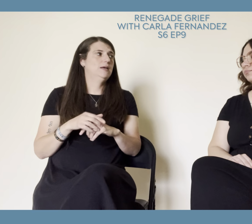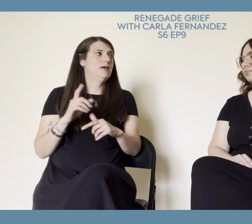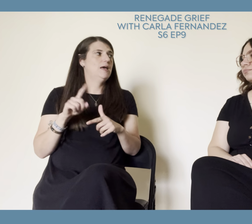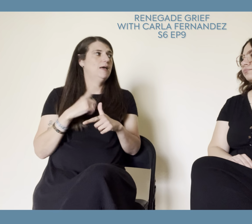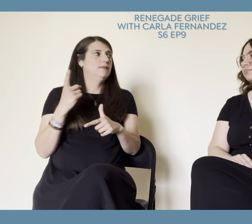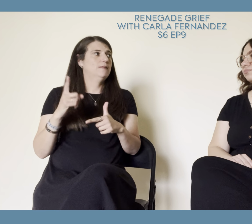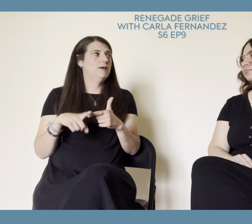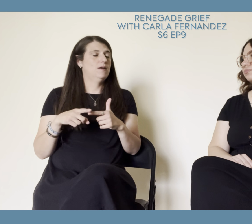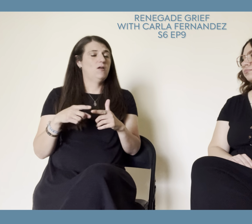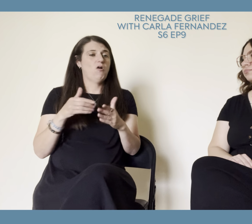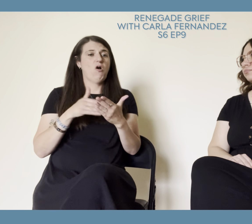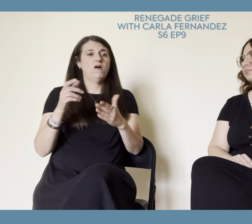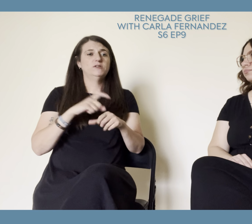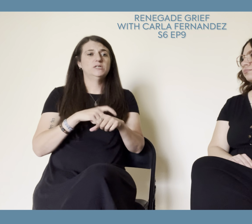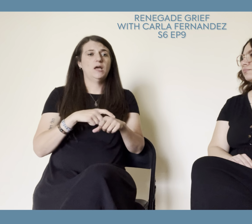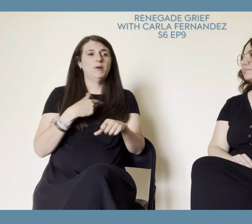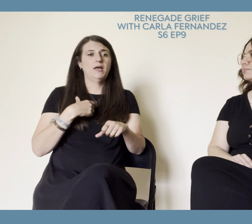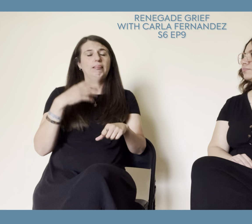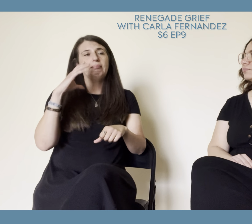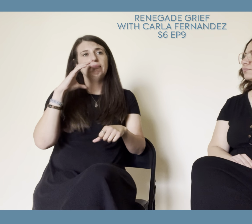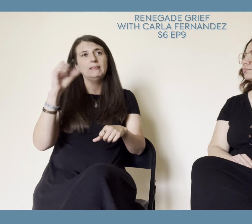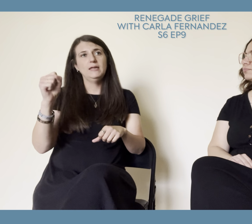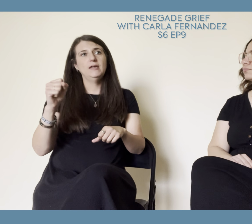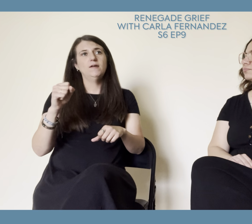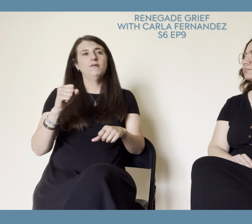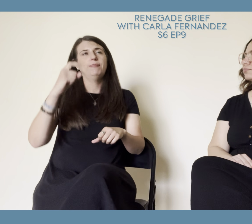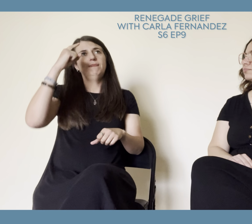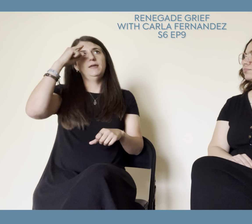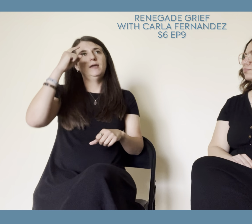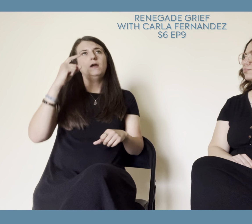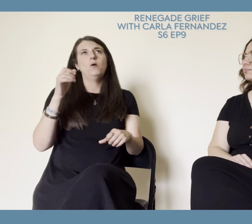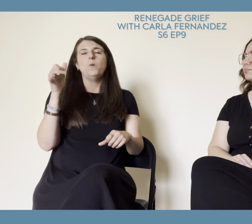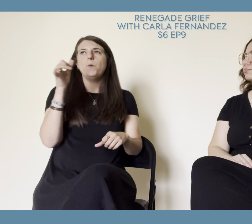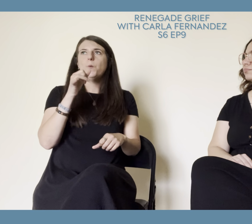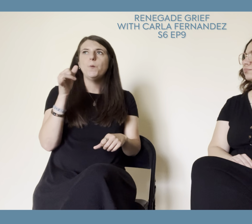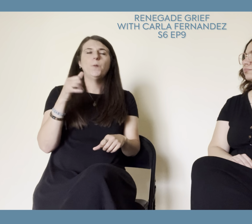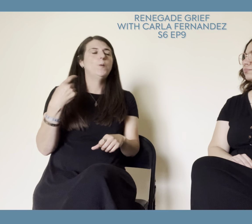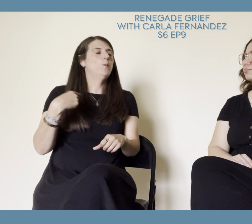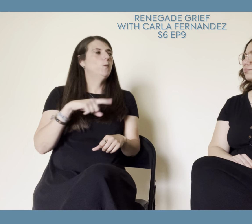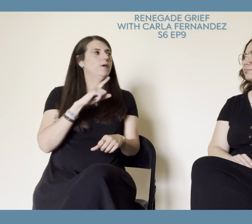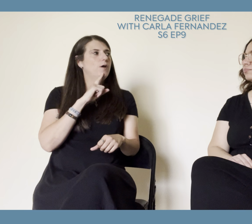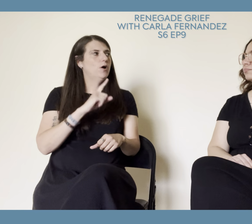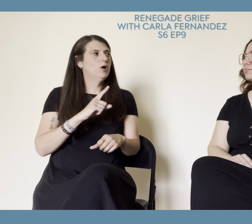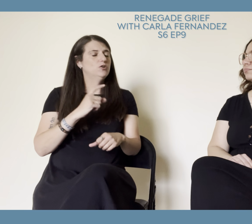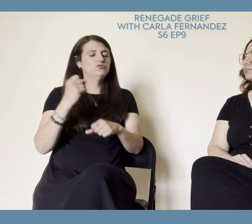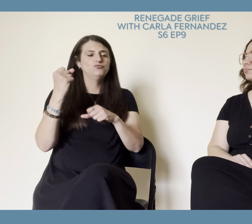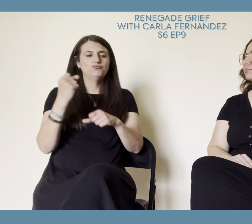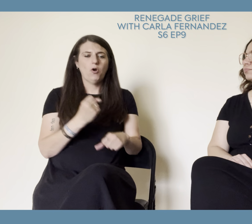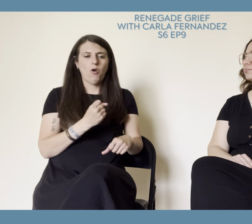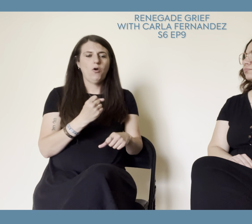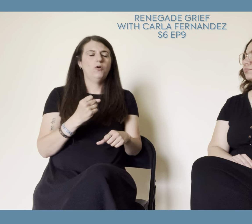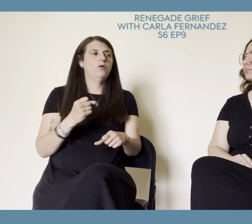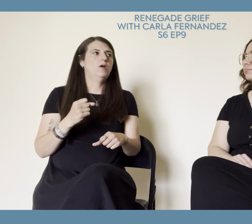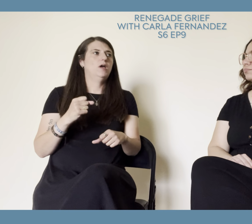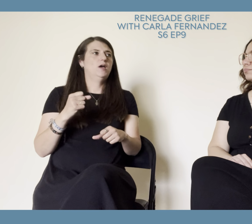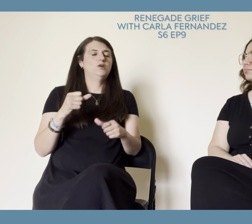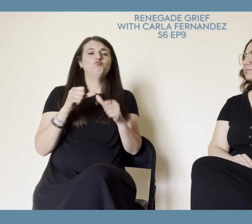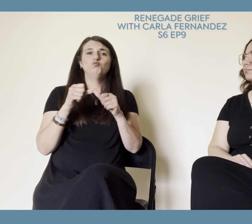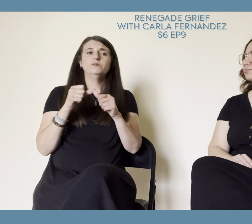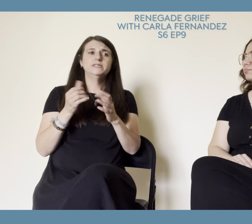walk away from those conversations being like, holy cow, we are so strong and resilient and